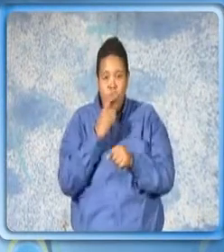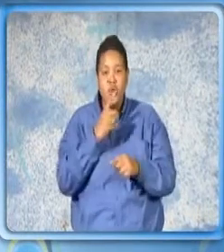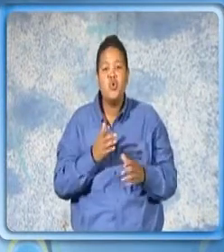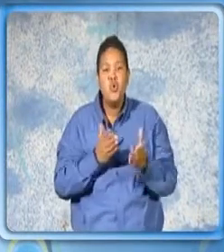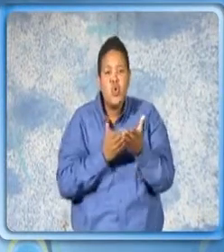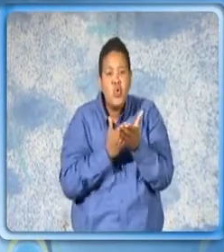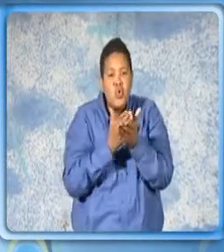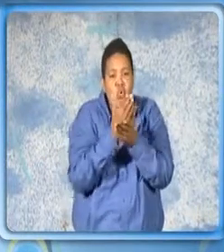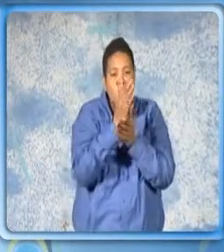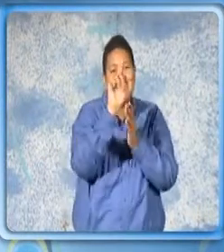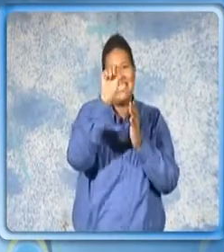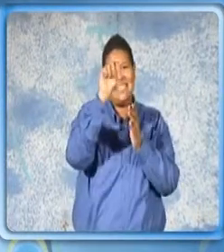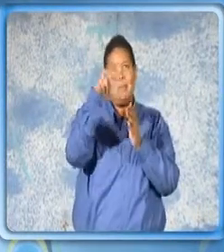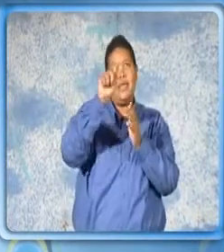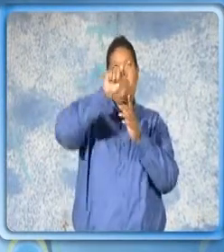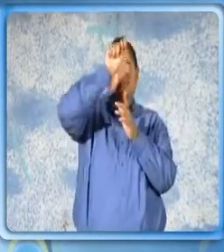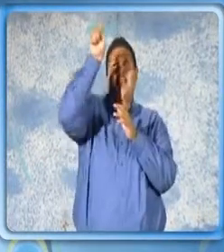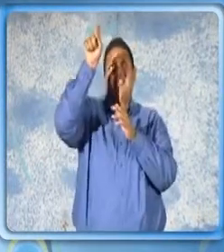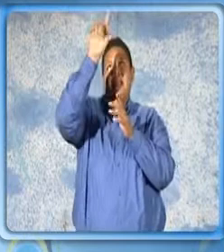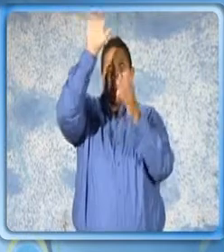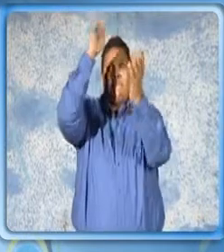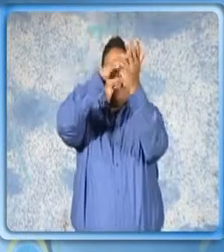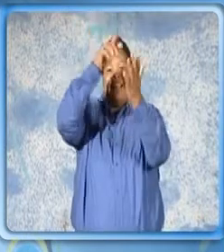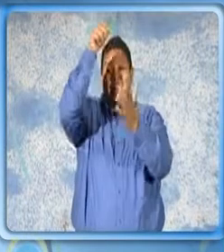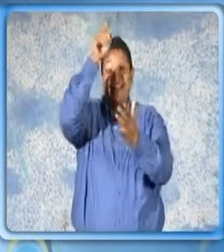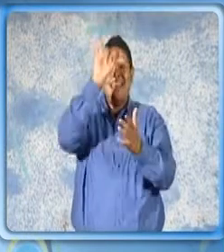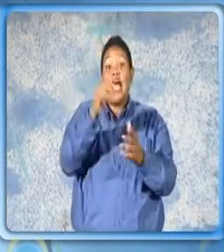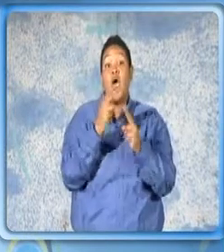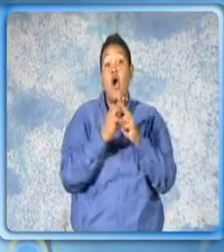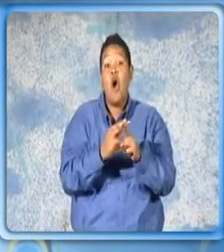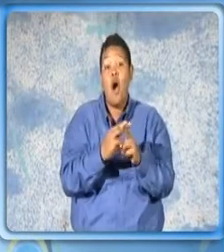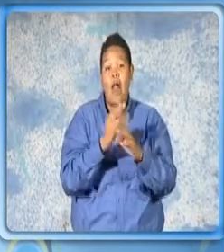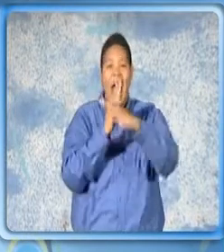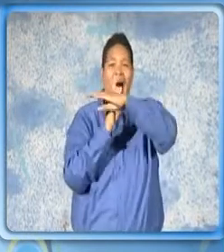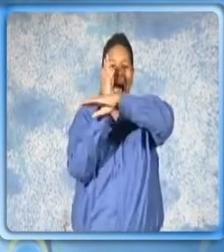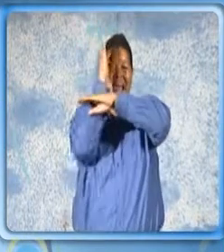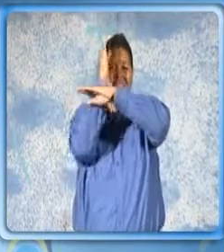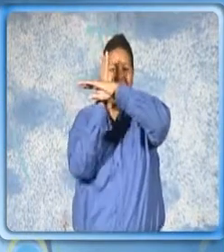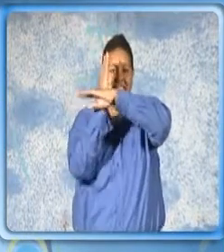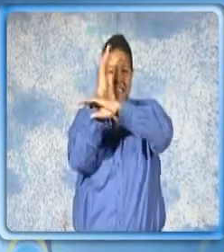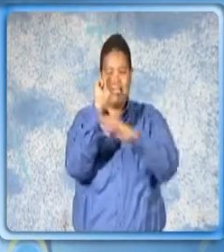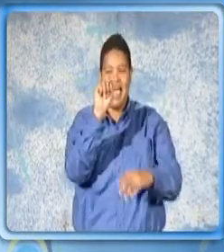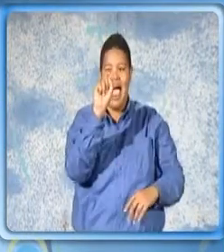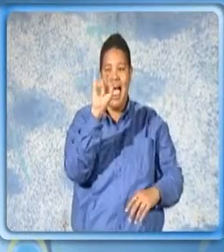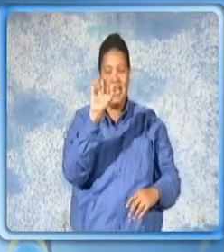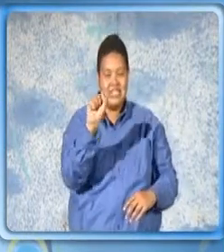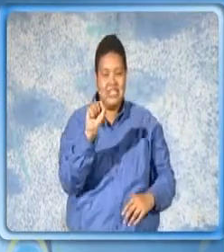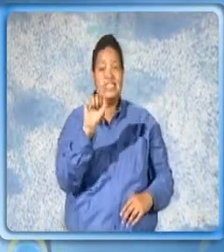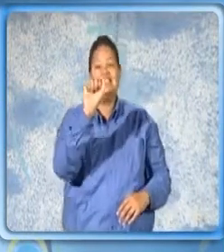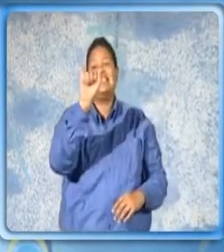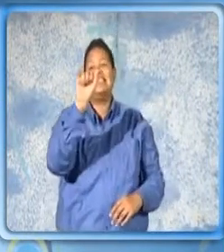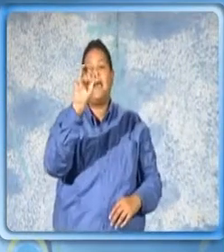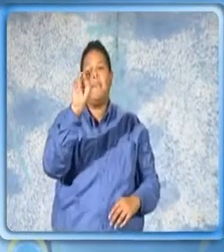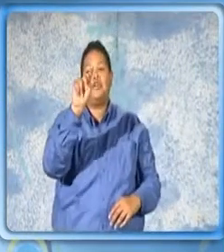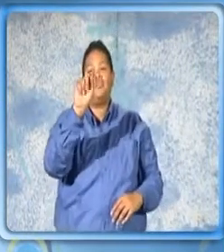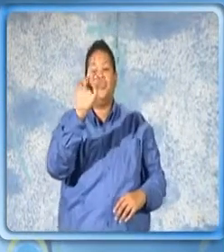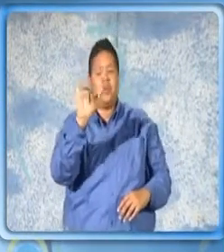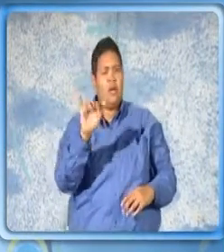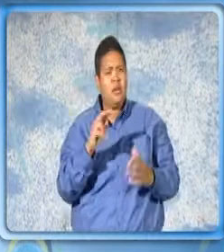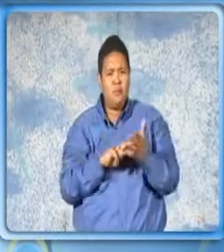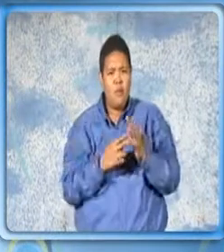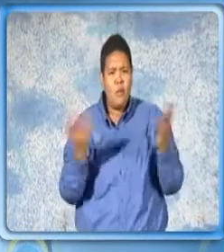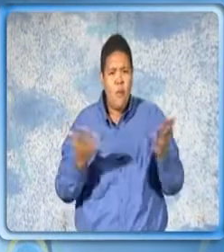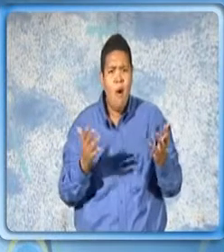the turning point. This is the axis of symmetry. The equation of the axis of symmetry can